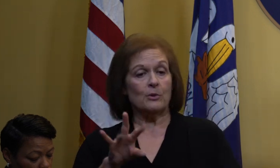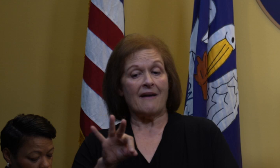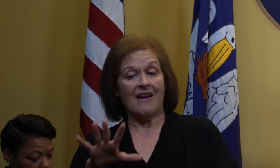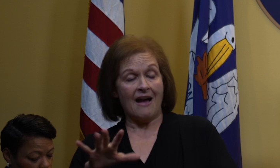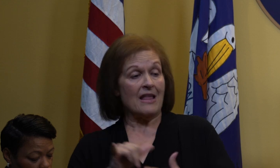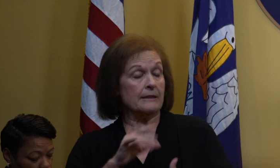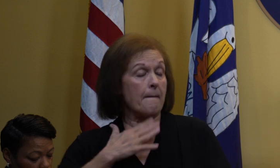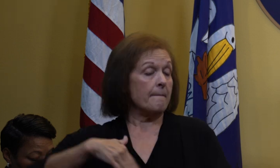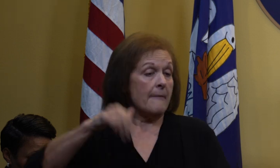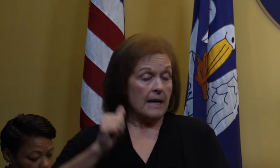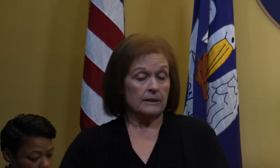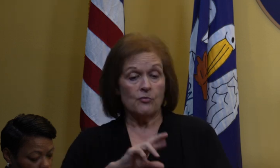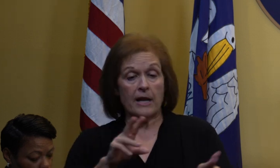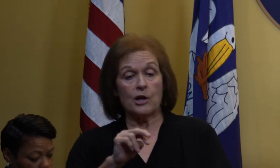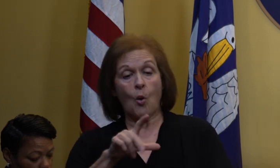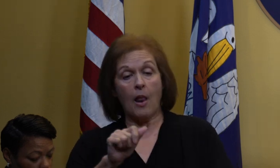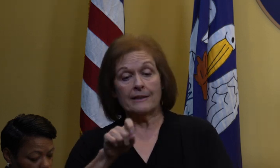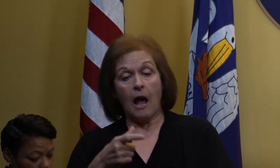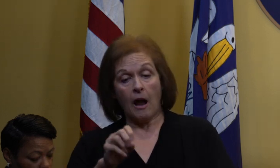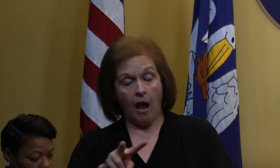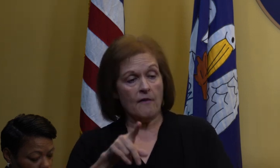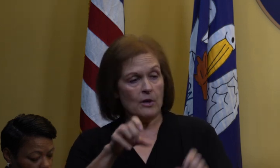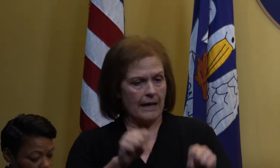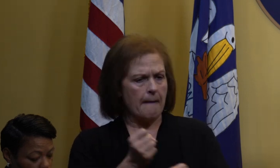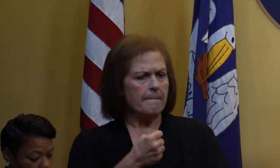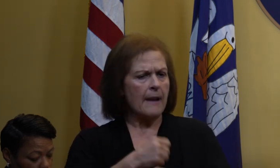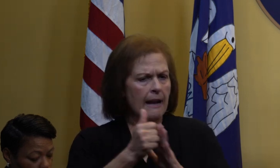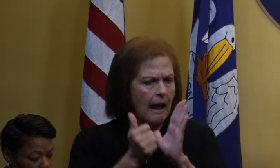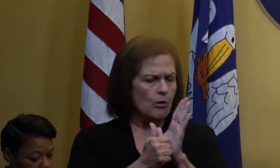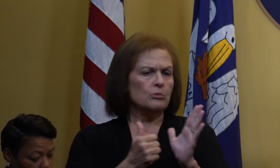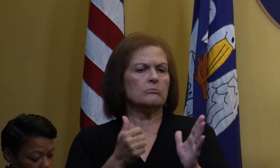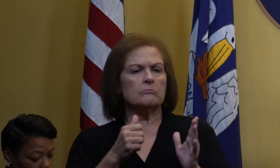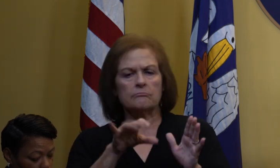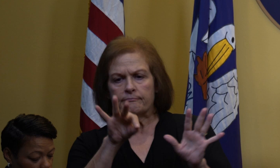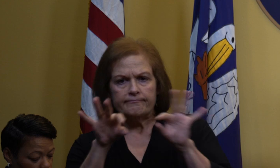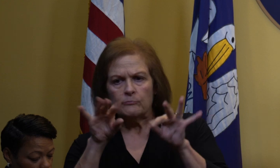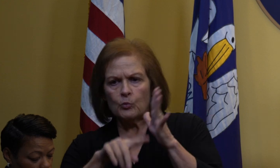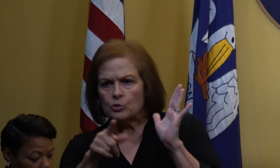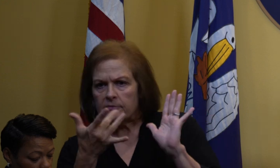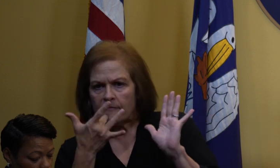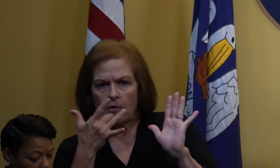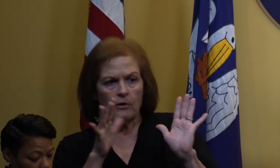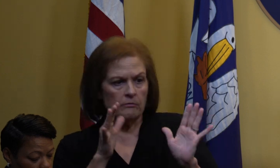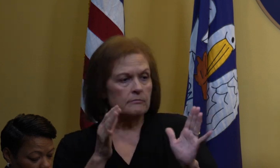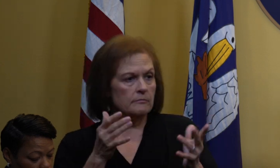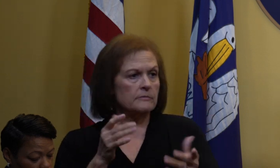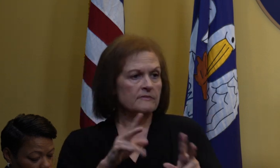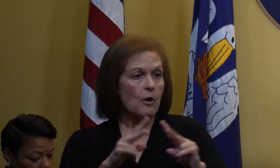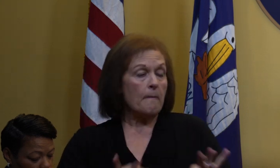77295 is the easy way. If you go to ready.noaa.gov, you can create an account, select what types of alerts you want to get. It's very